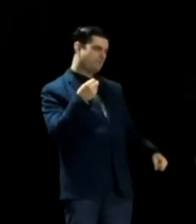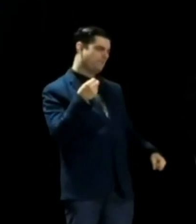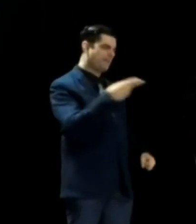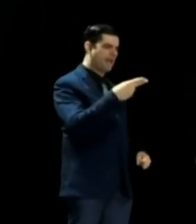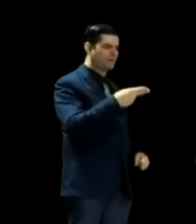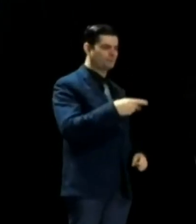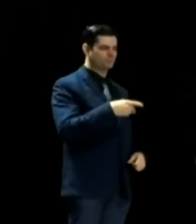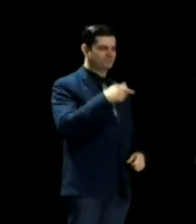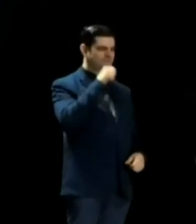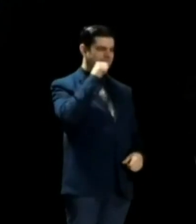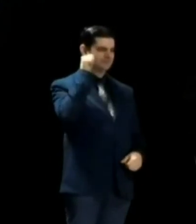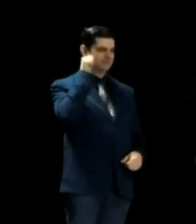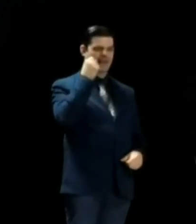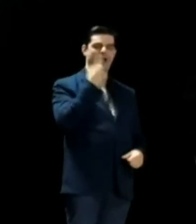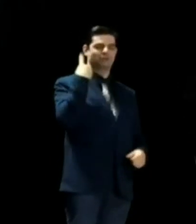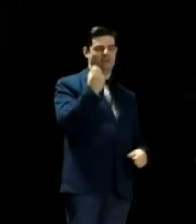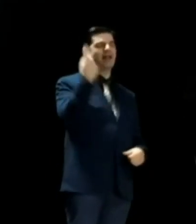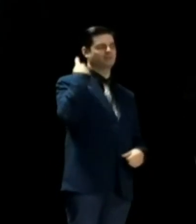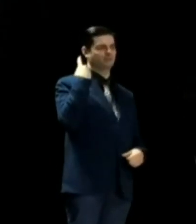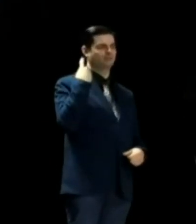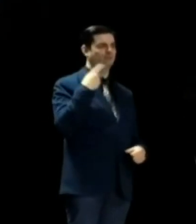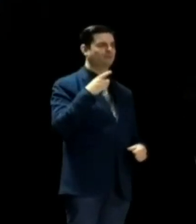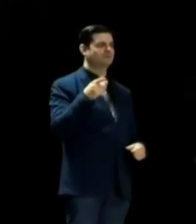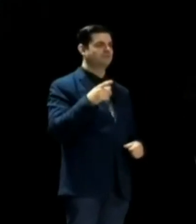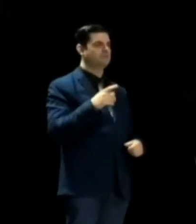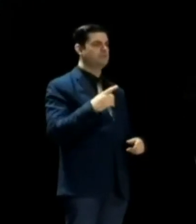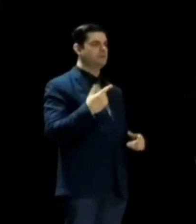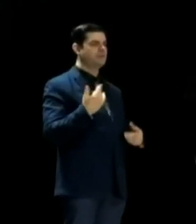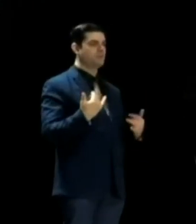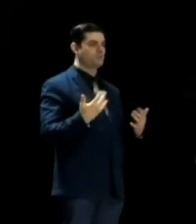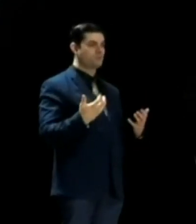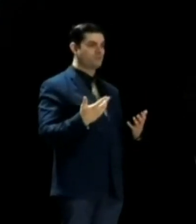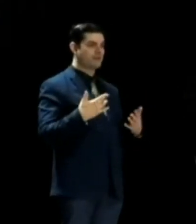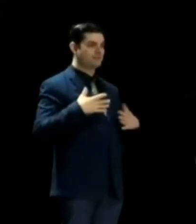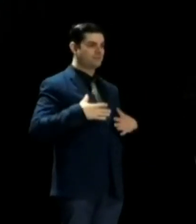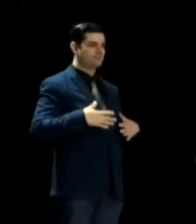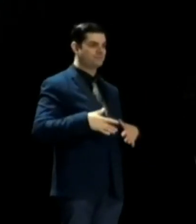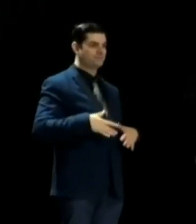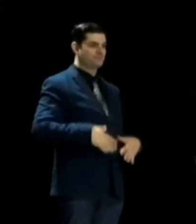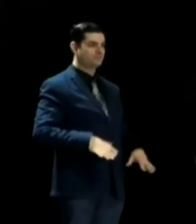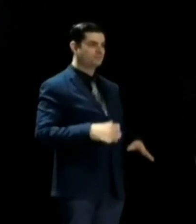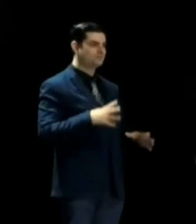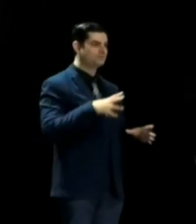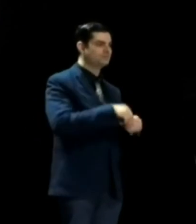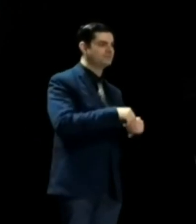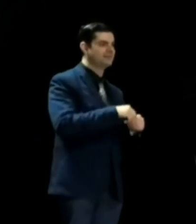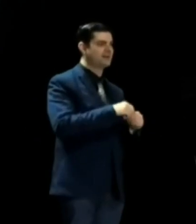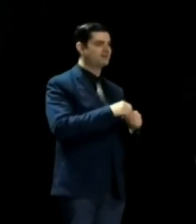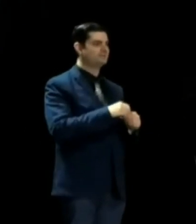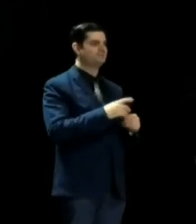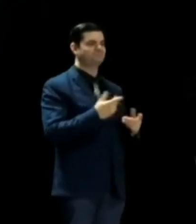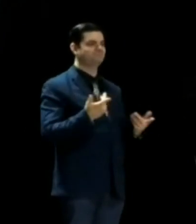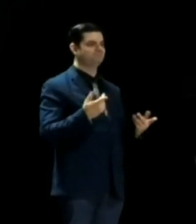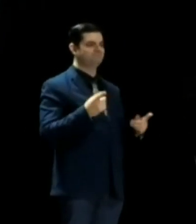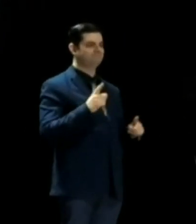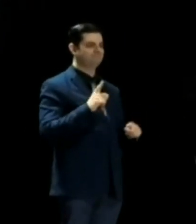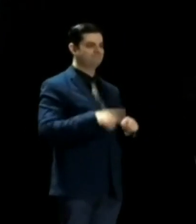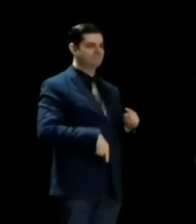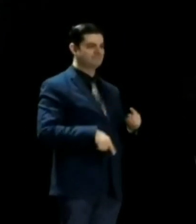get me to put on a uniform right after, but it's not opening day. And